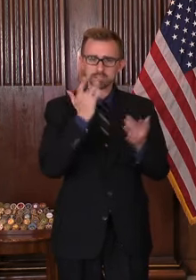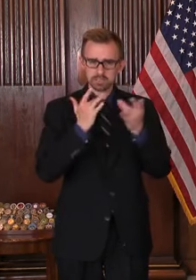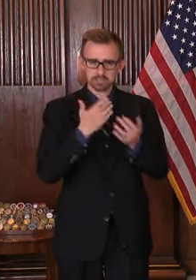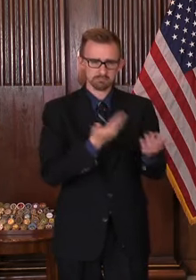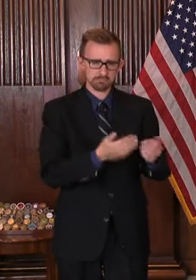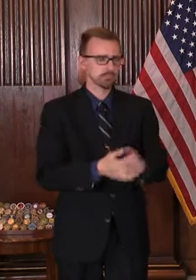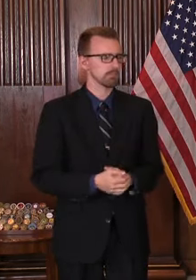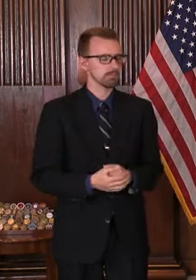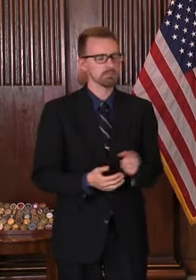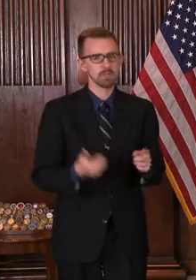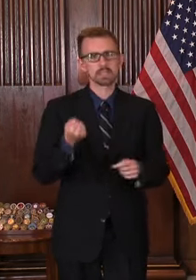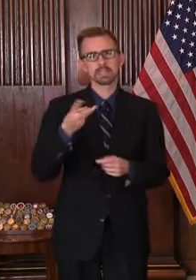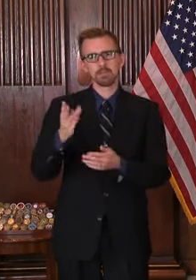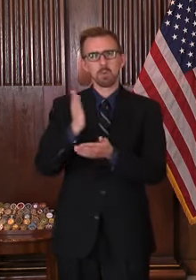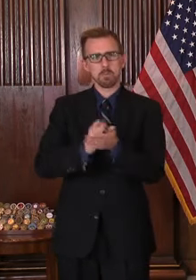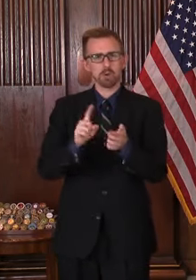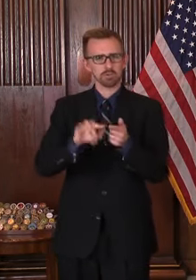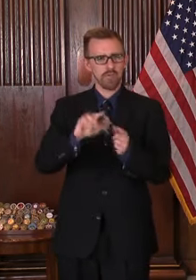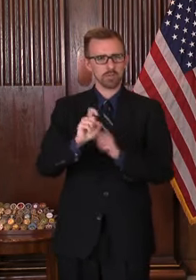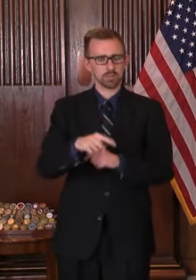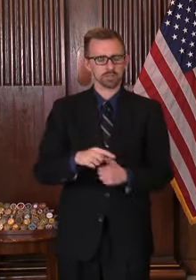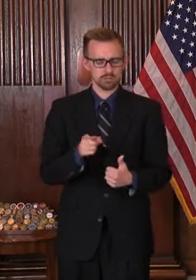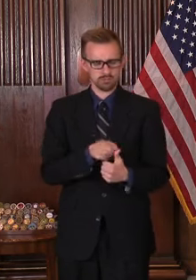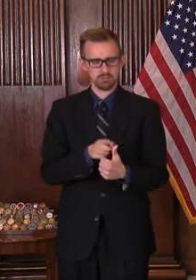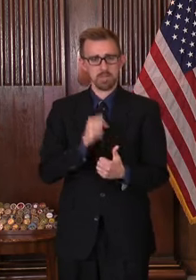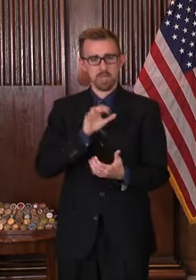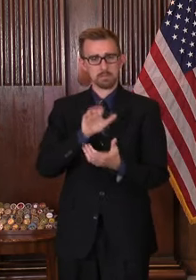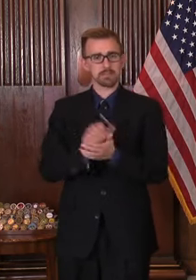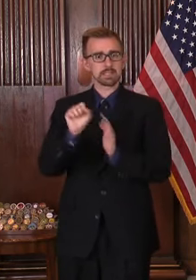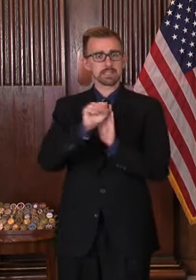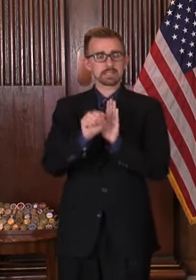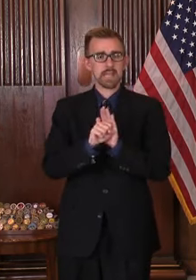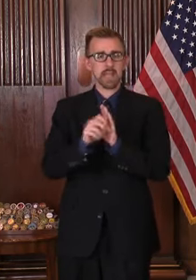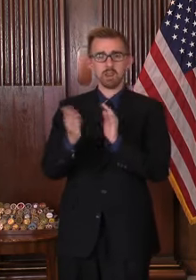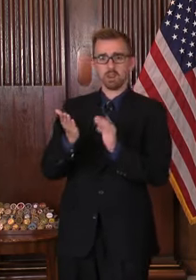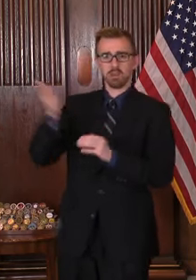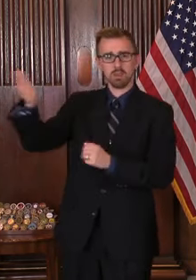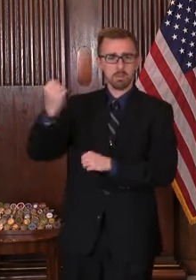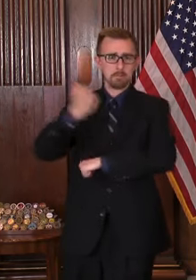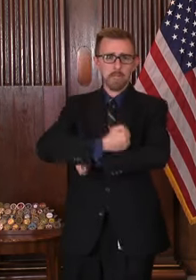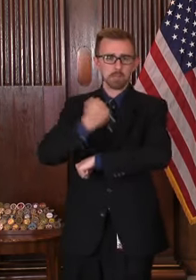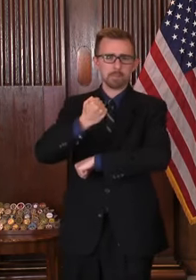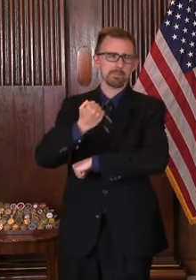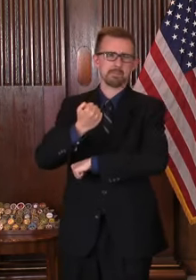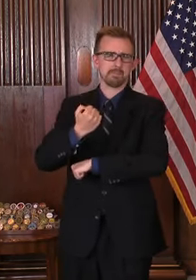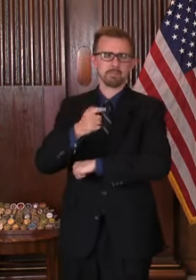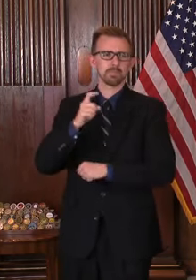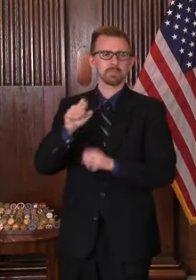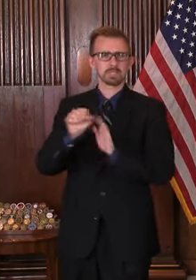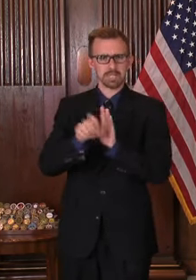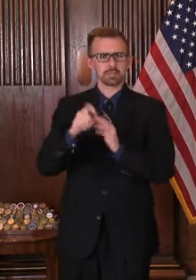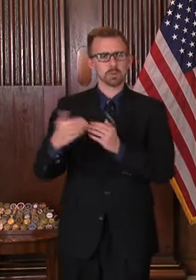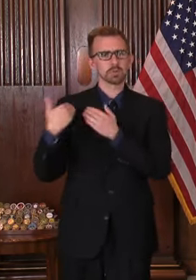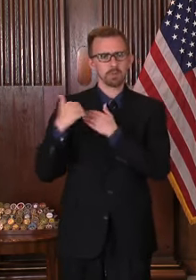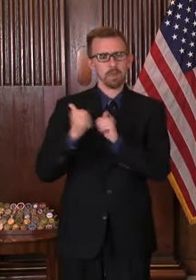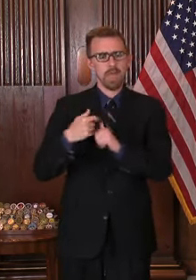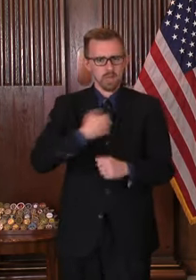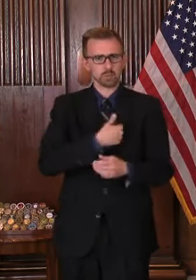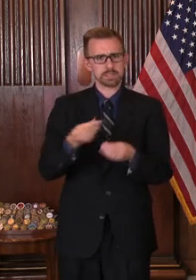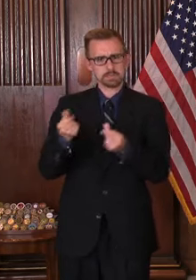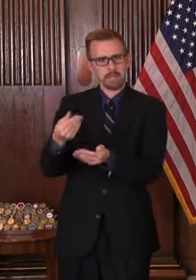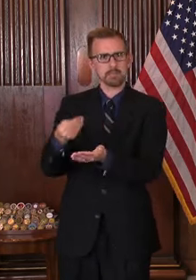Well, several parts to that question. Number one, I don't believe the states should file bankruptcy. I think the states should be responsible for how you spend your